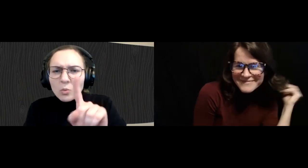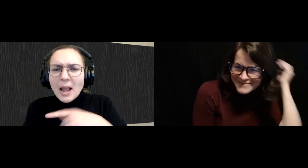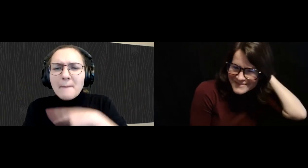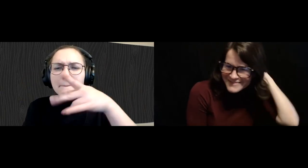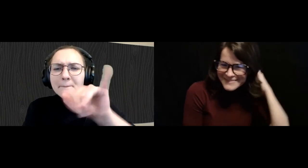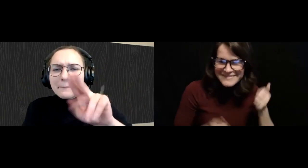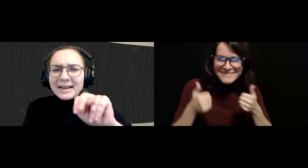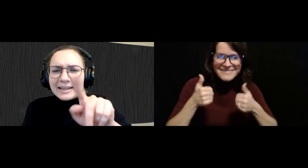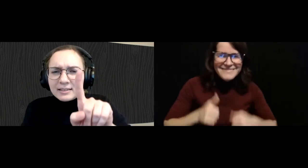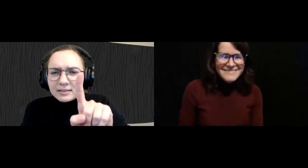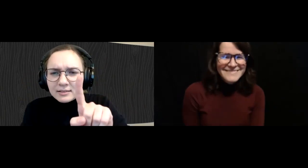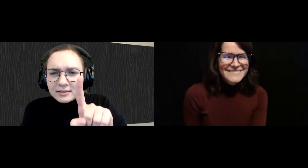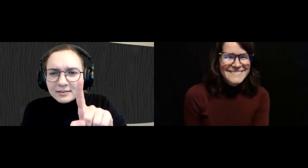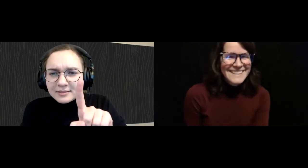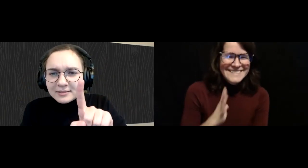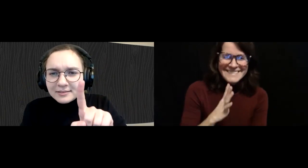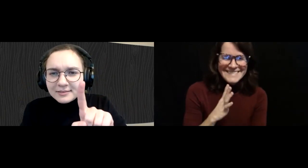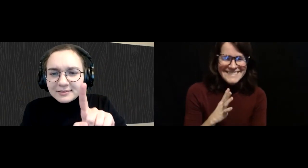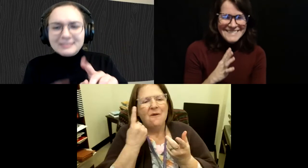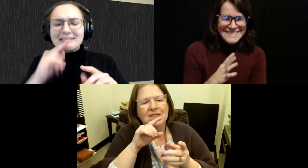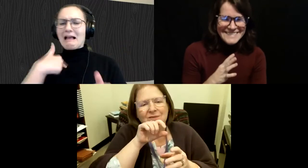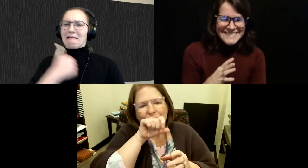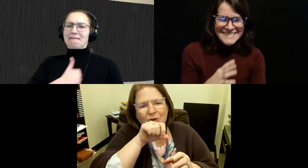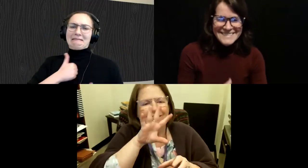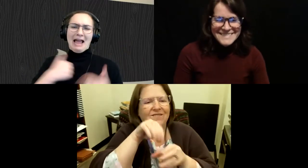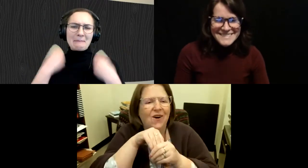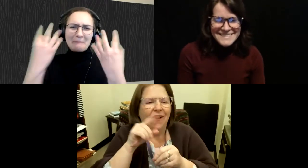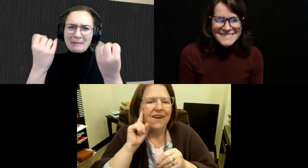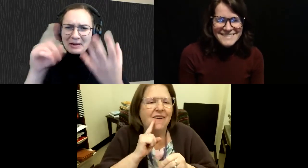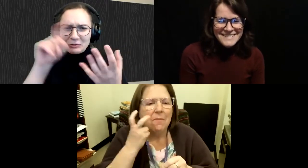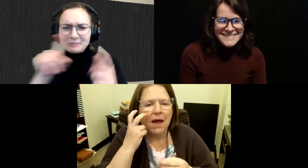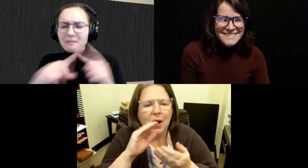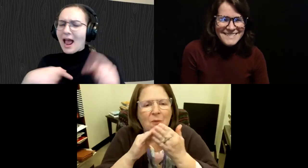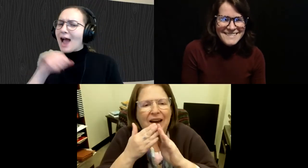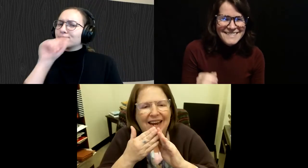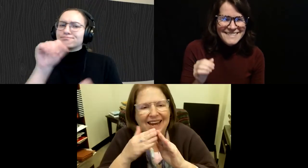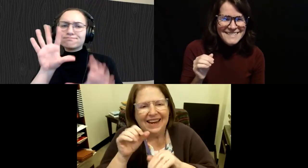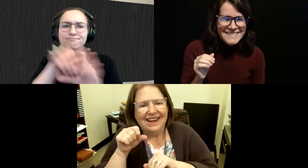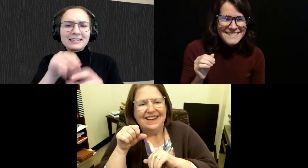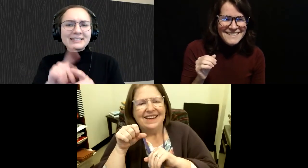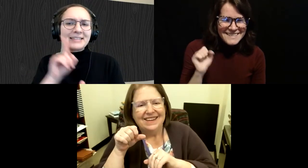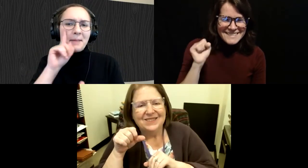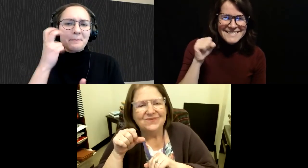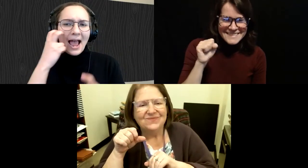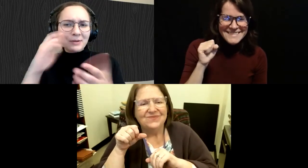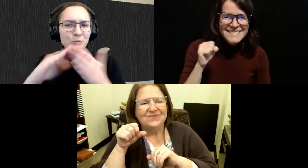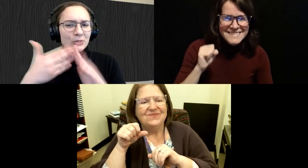Okay. Brenda has a question. Oh, I know I'm just full of questions, but the deafblind community,